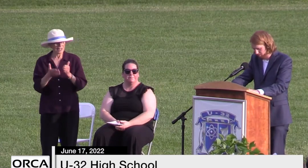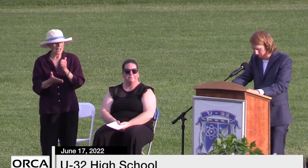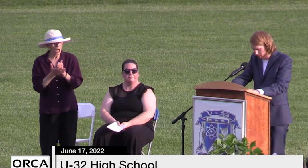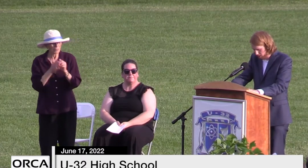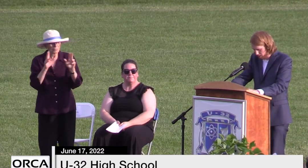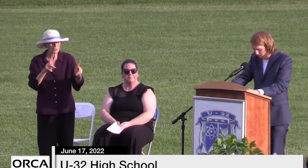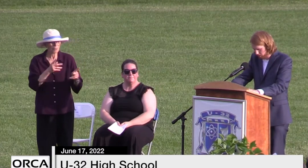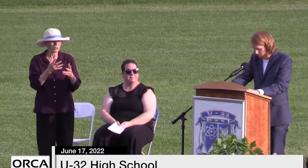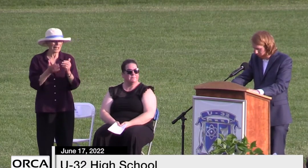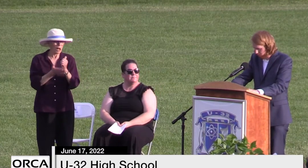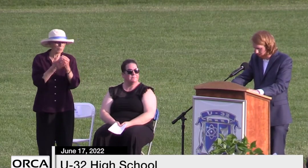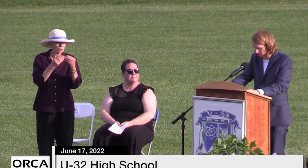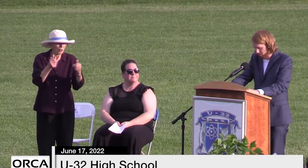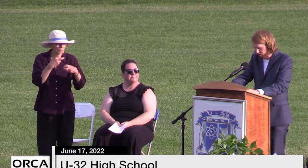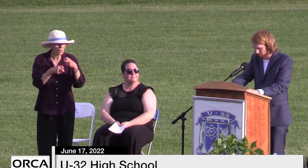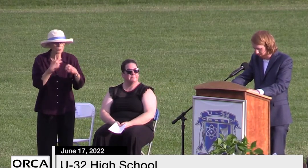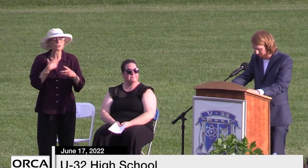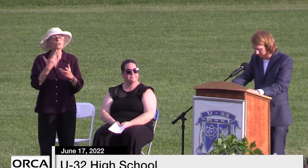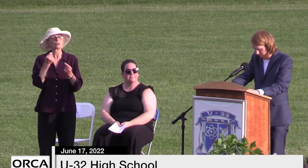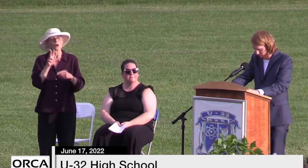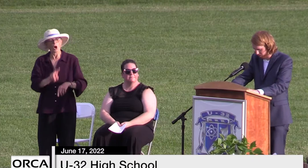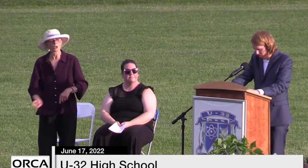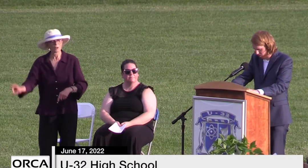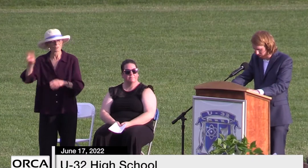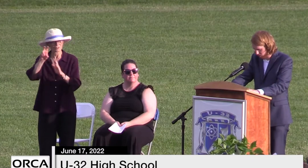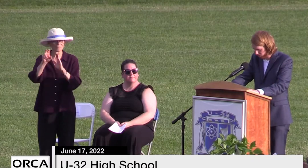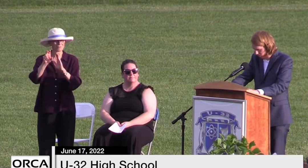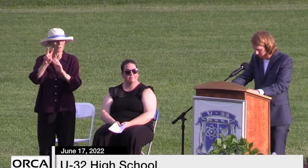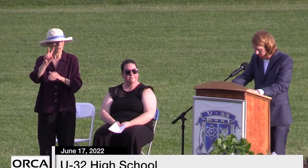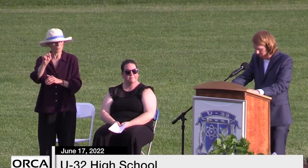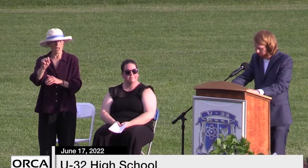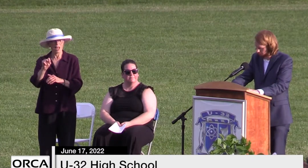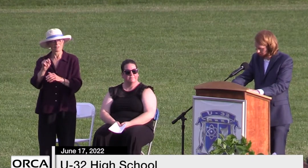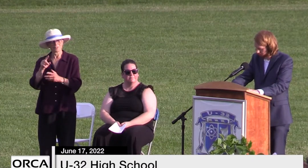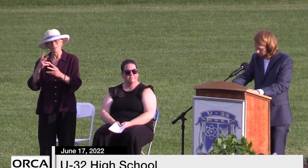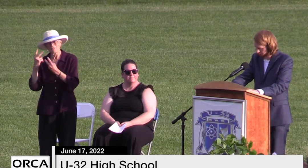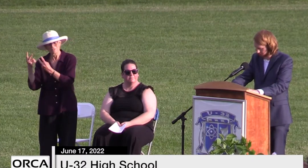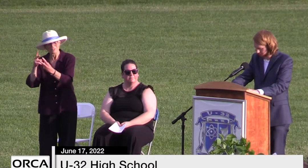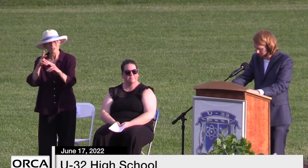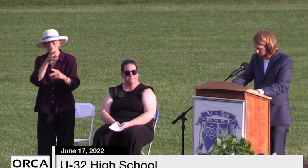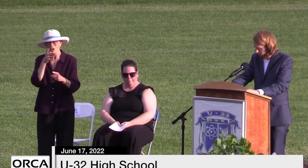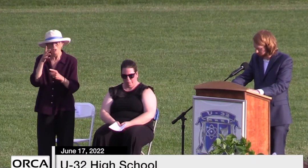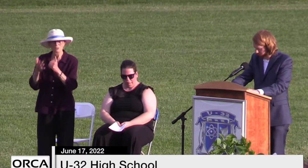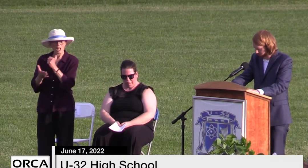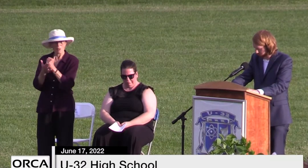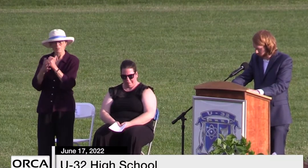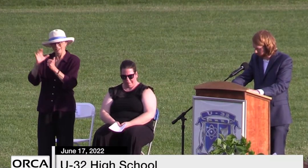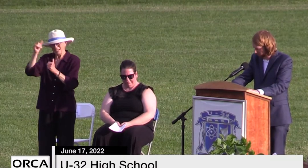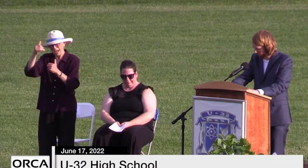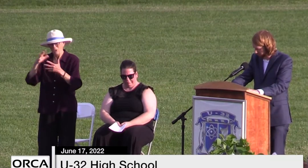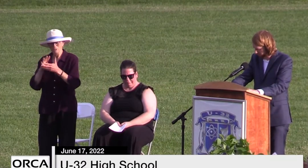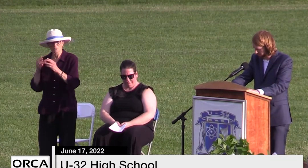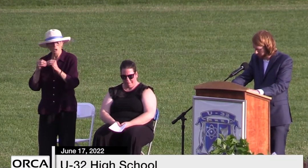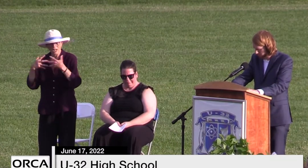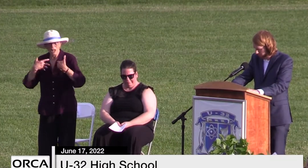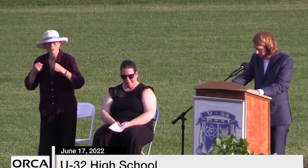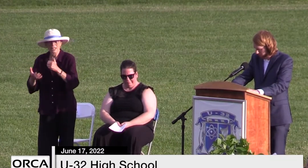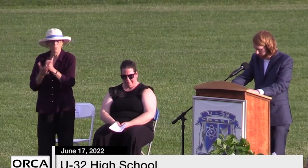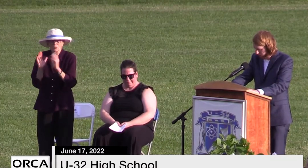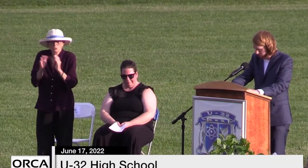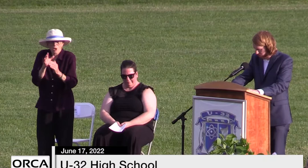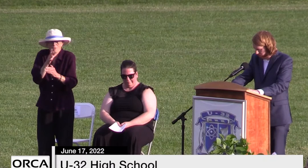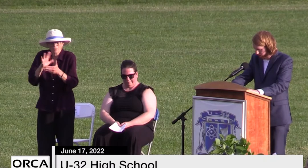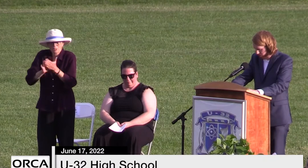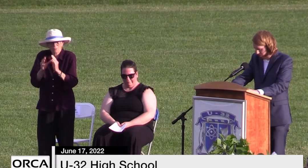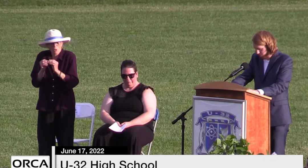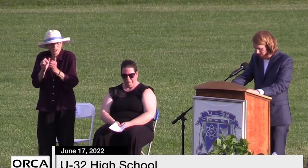people. He would go to farms all over the state to help them with their milk production, herd health, and aid smaller farms to be more competitive. He